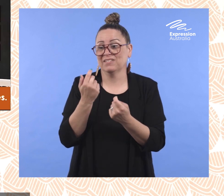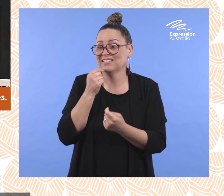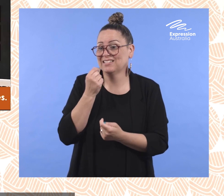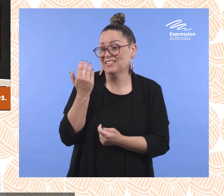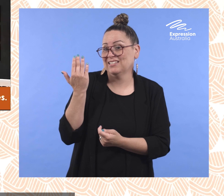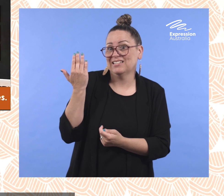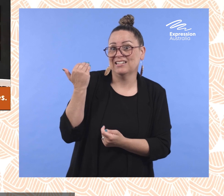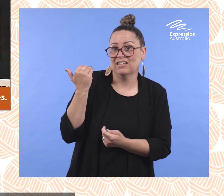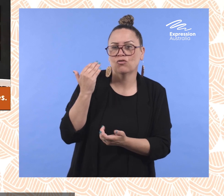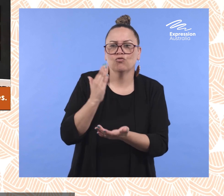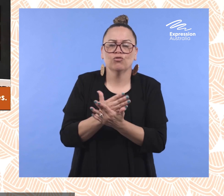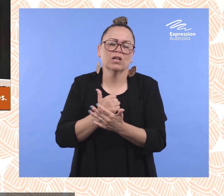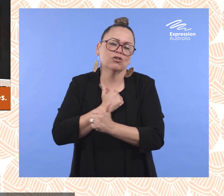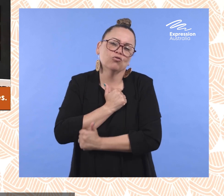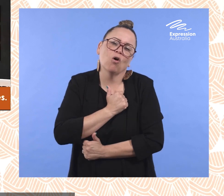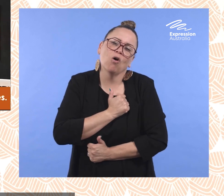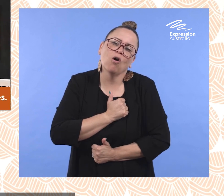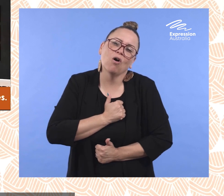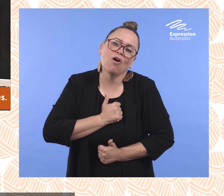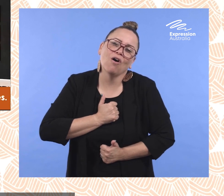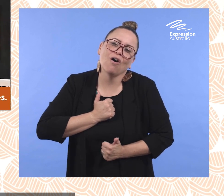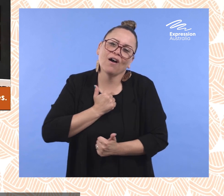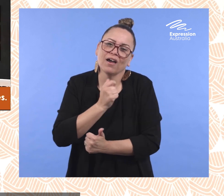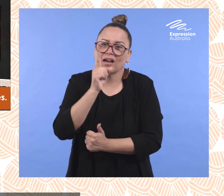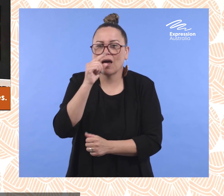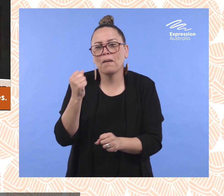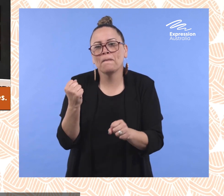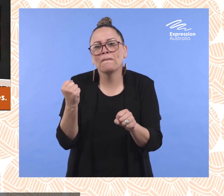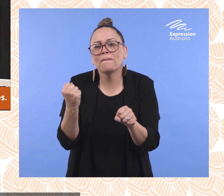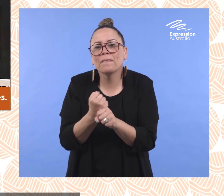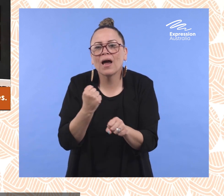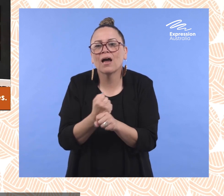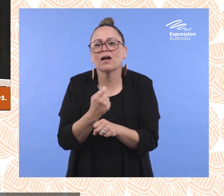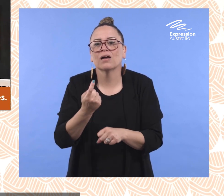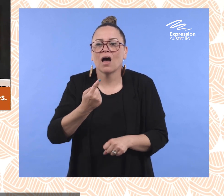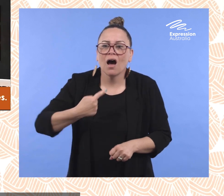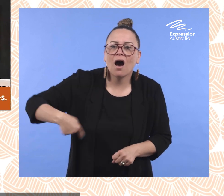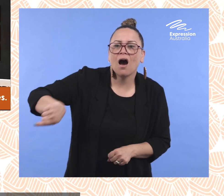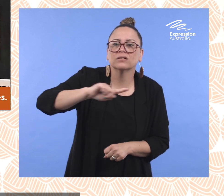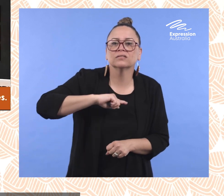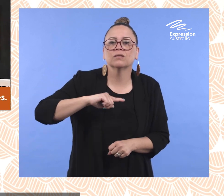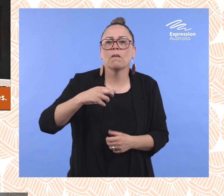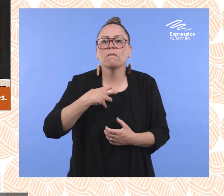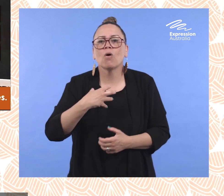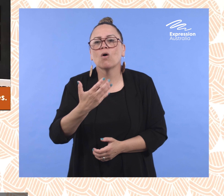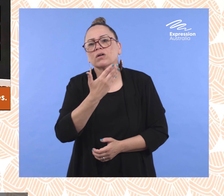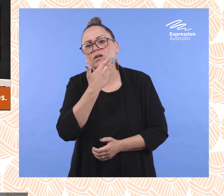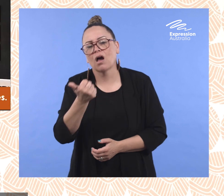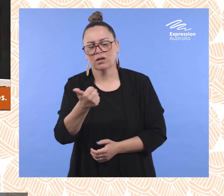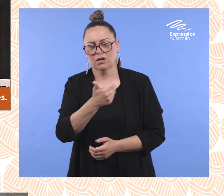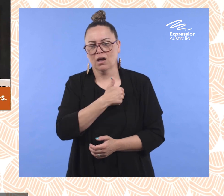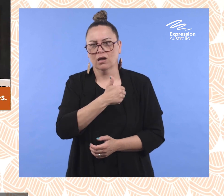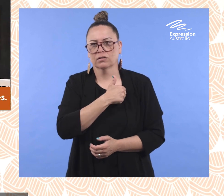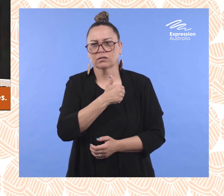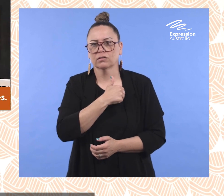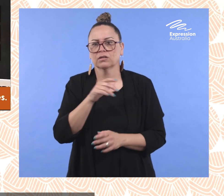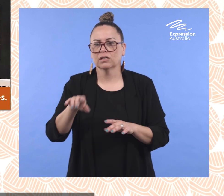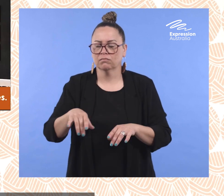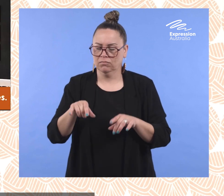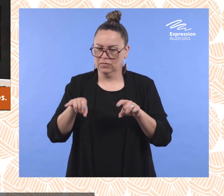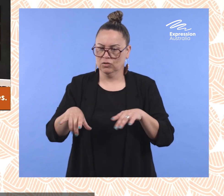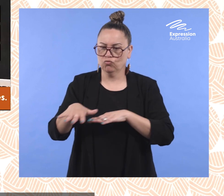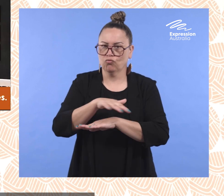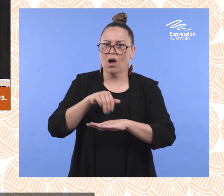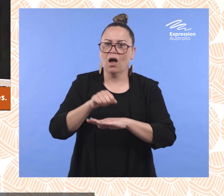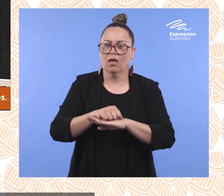much enjoy being able to make us a kinder and more compassionate Australia. Thank